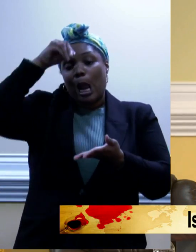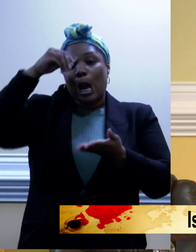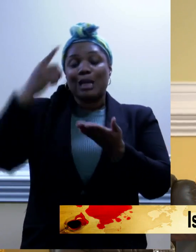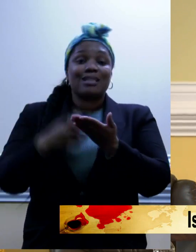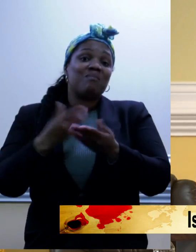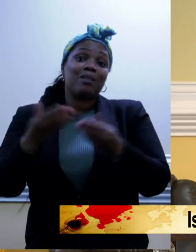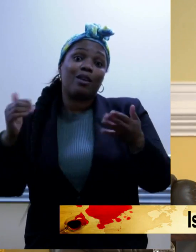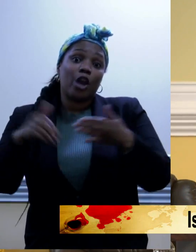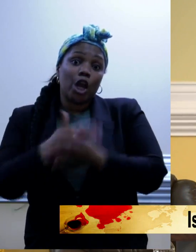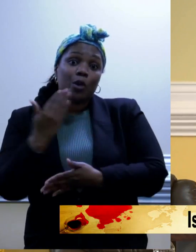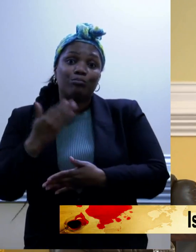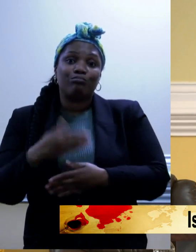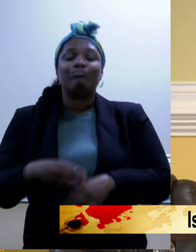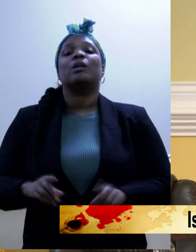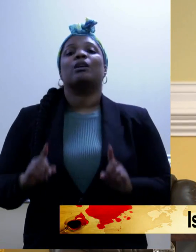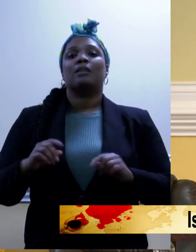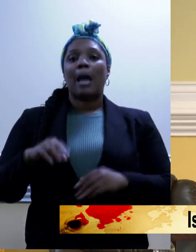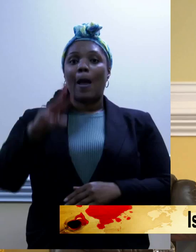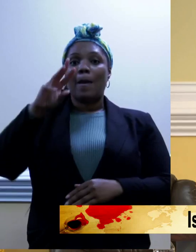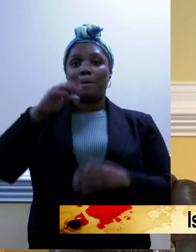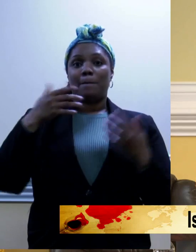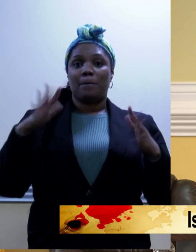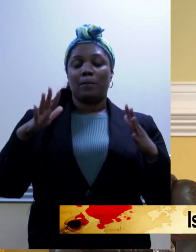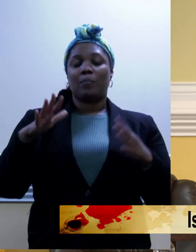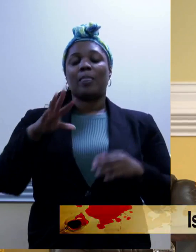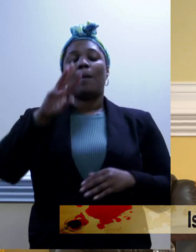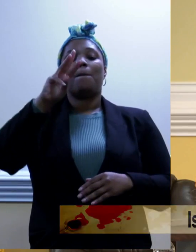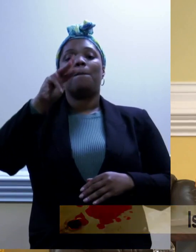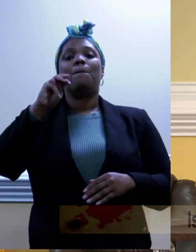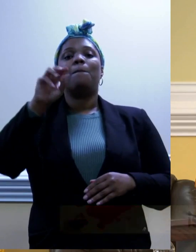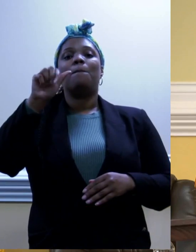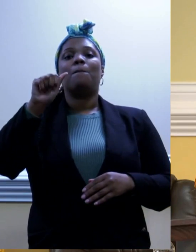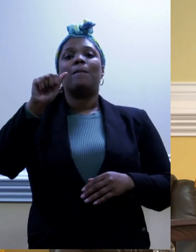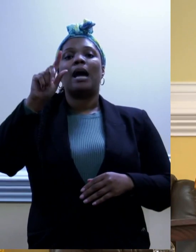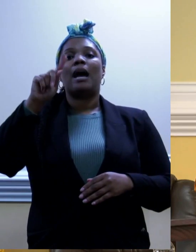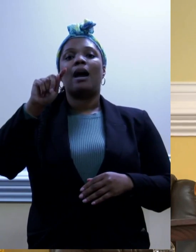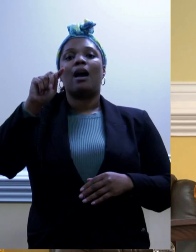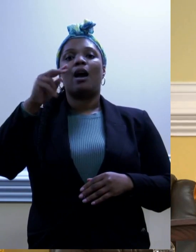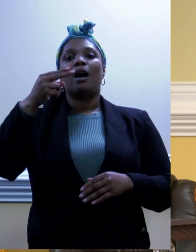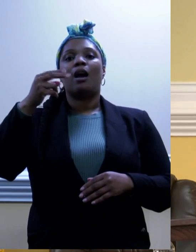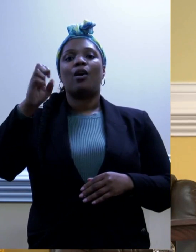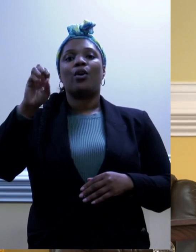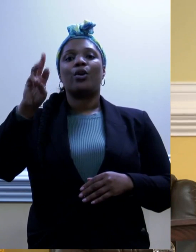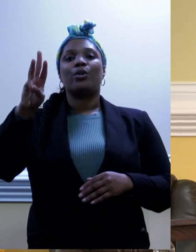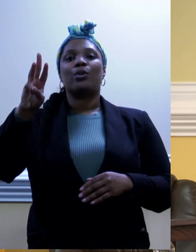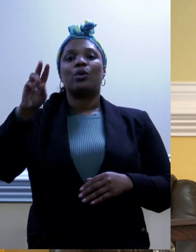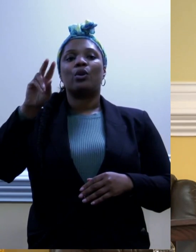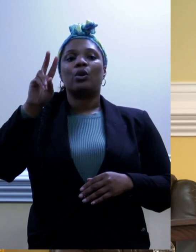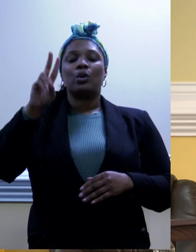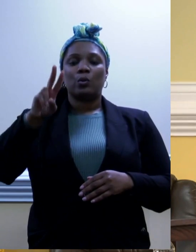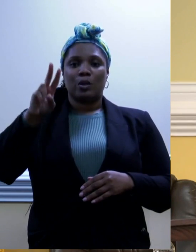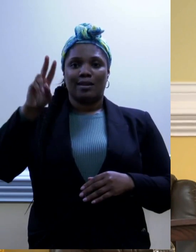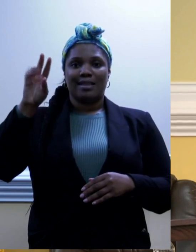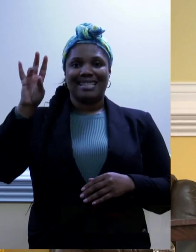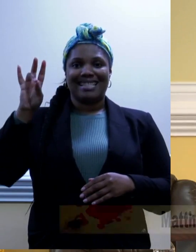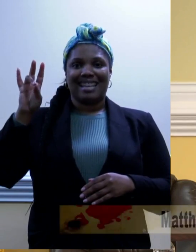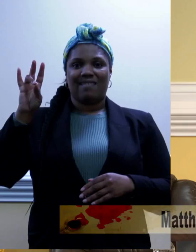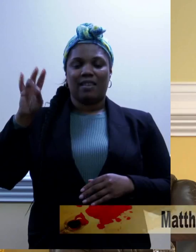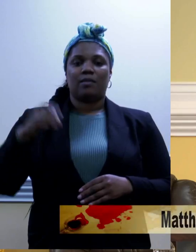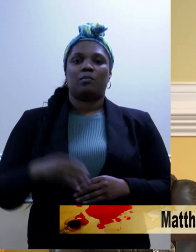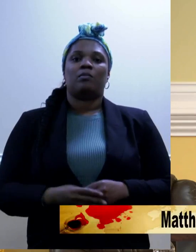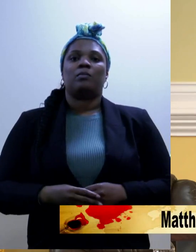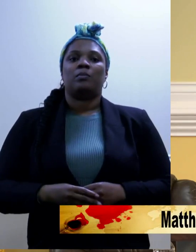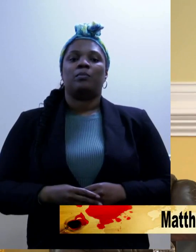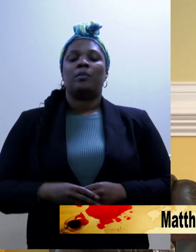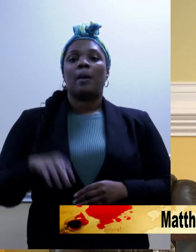Now let's go into Matthew, the 27th chapter. And see when his body was offered for sin.